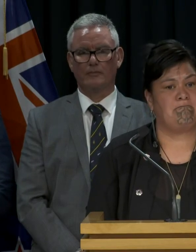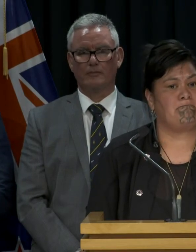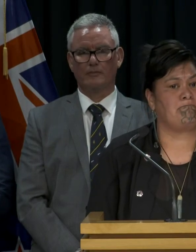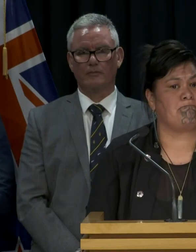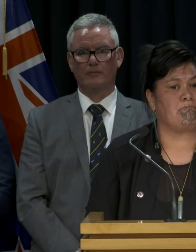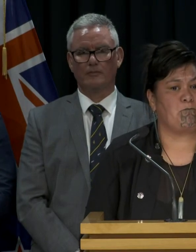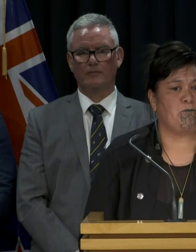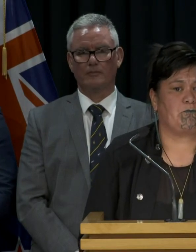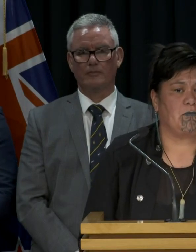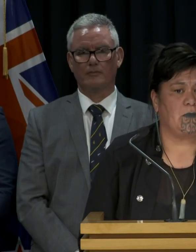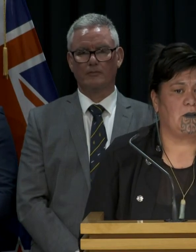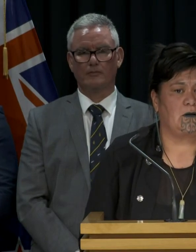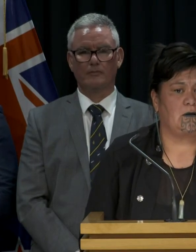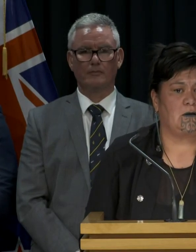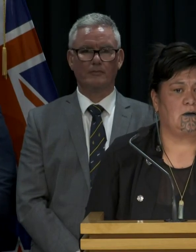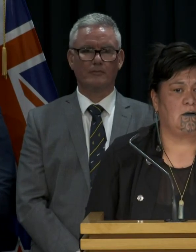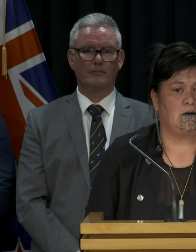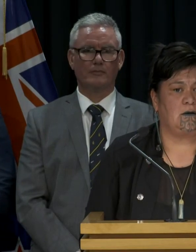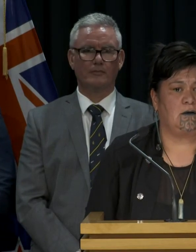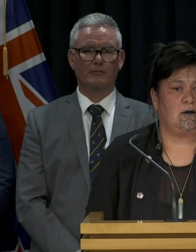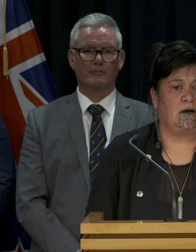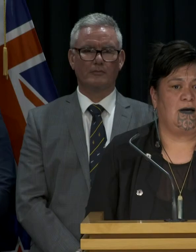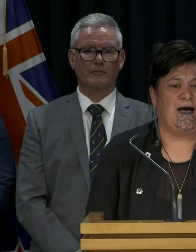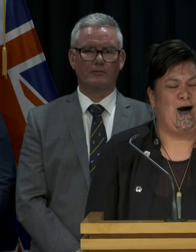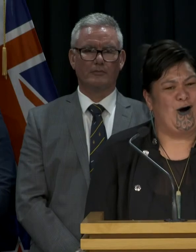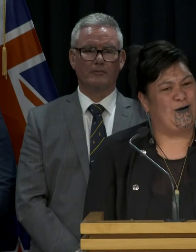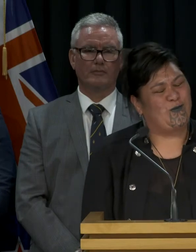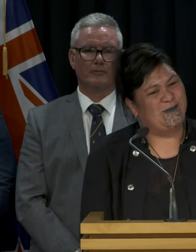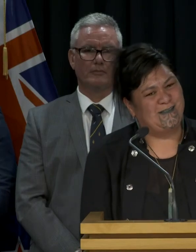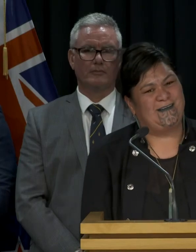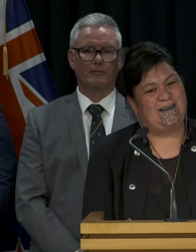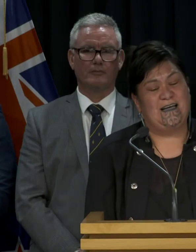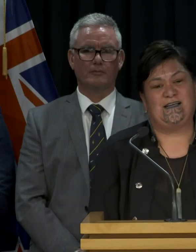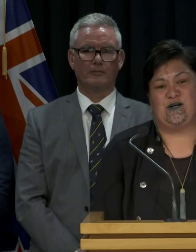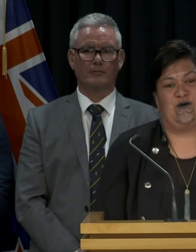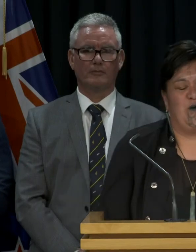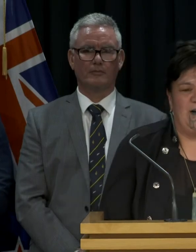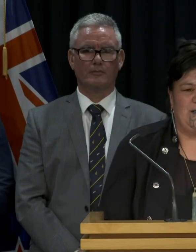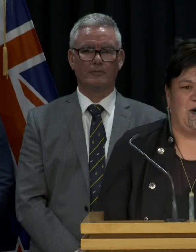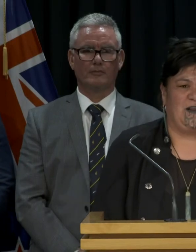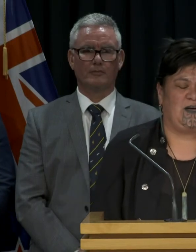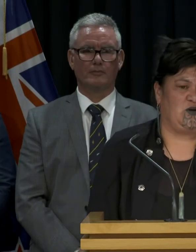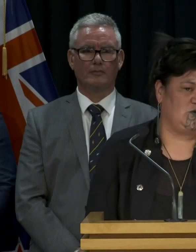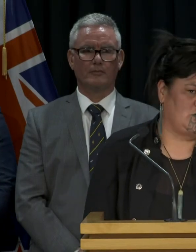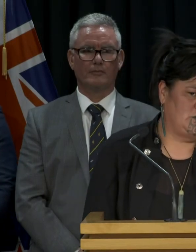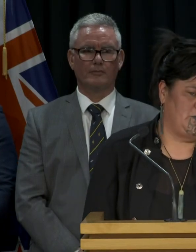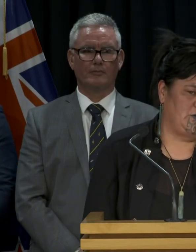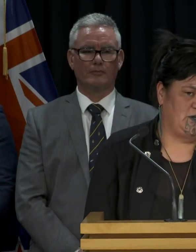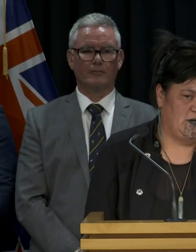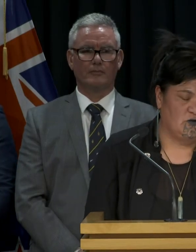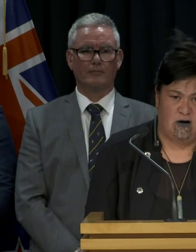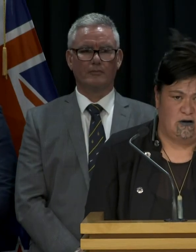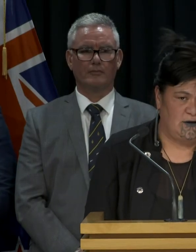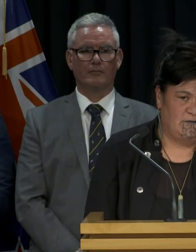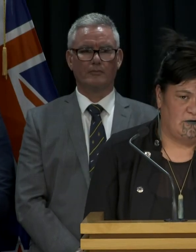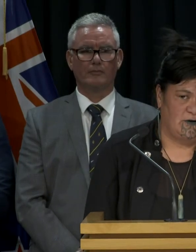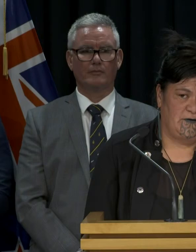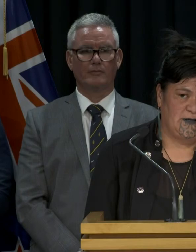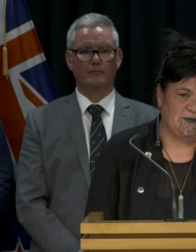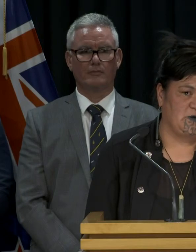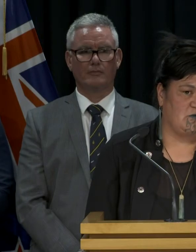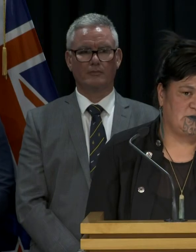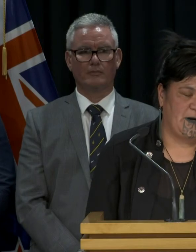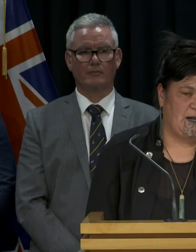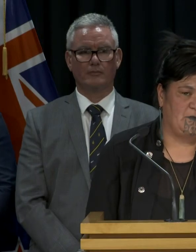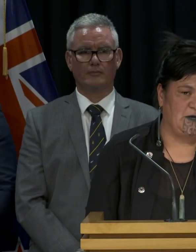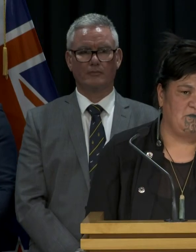area. How does it feel to be stepping into Winston Peters' shoes? Oh, look, Winston in his own right has made a huge contribution, not only in foreign